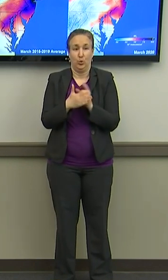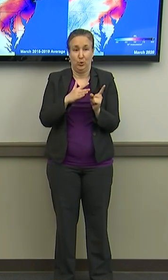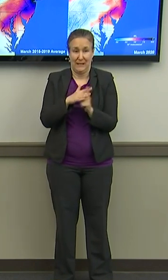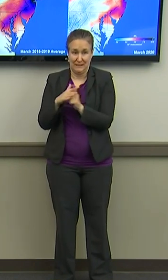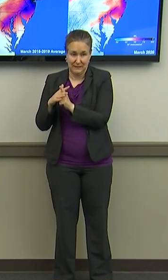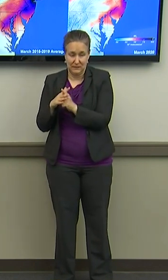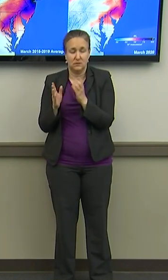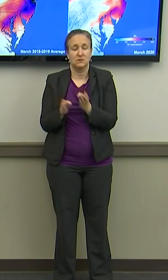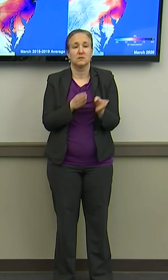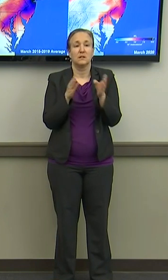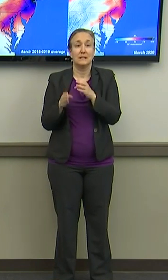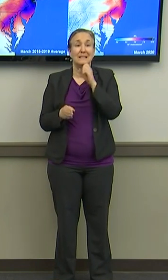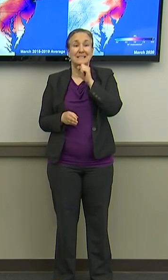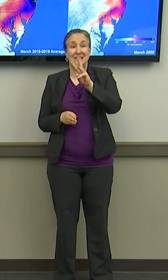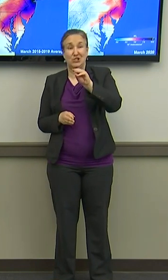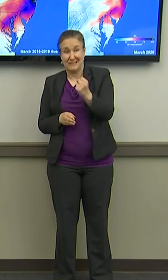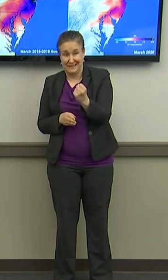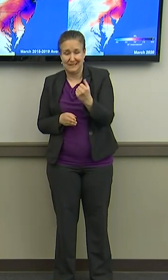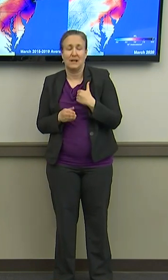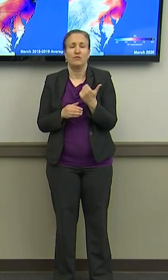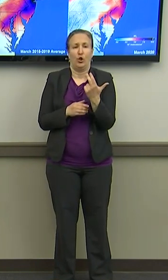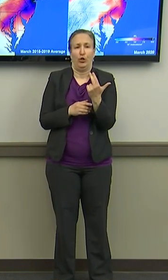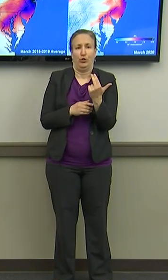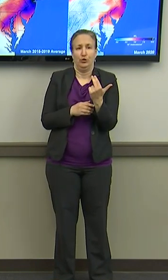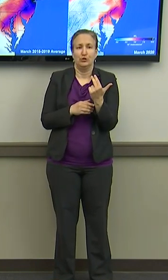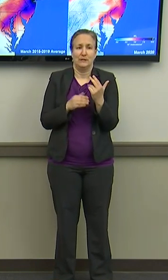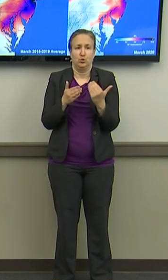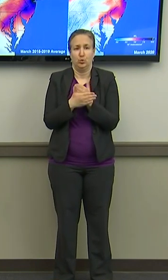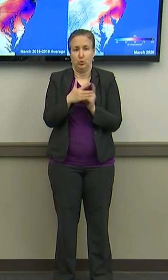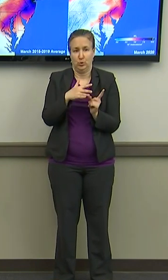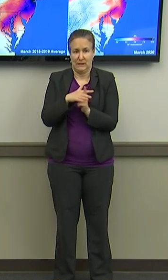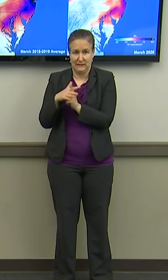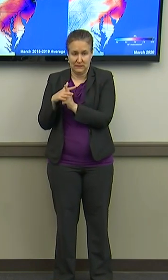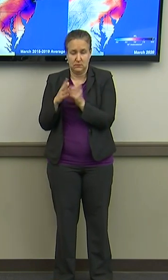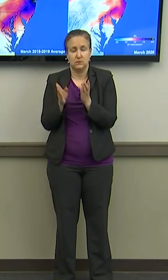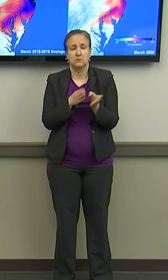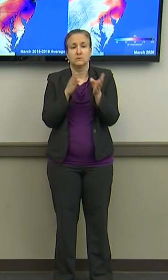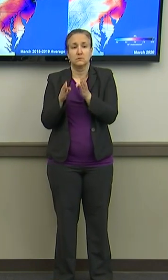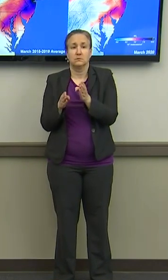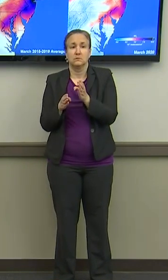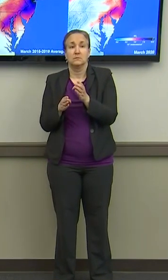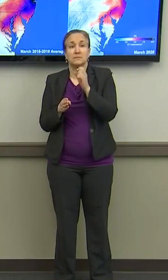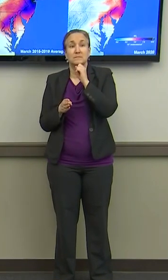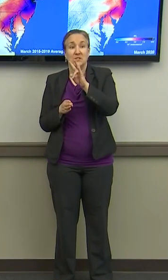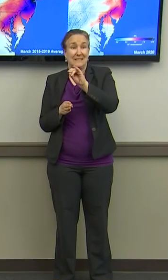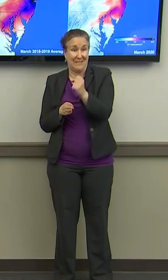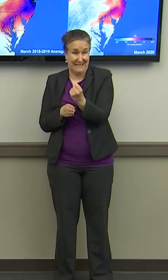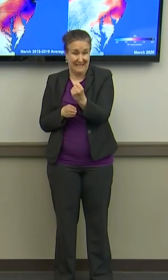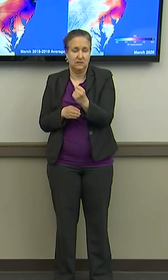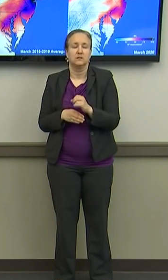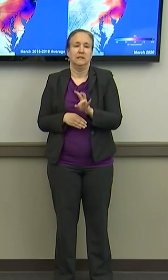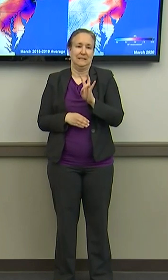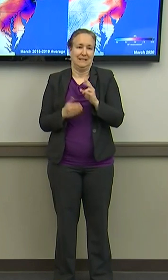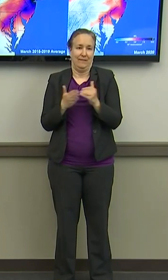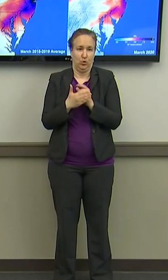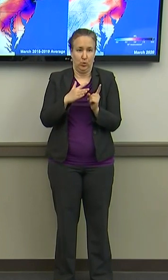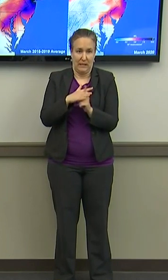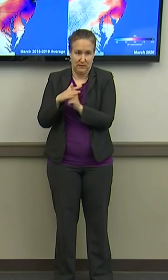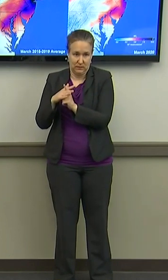and 59, 13 between 60 and 69, 7 between 70 and